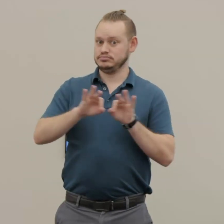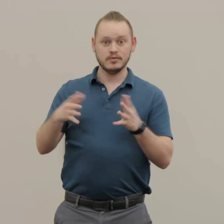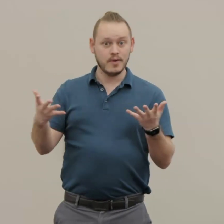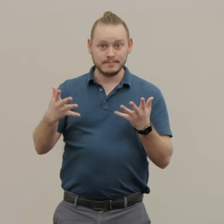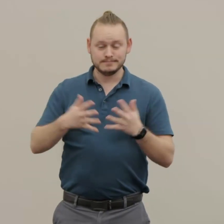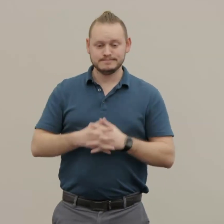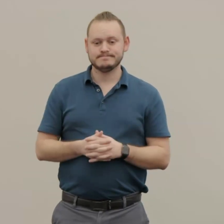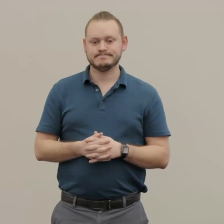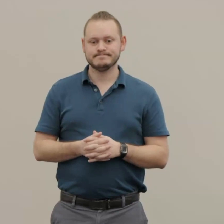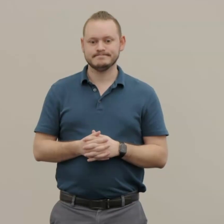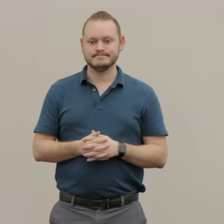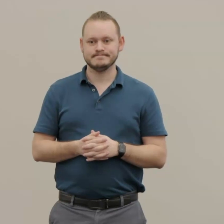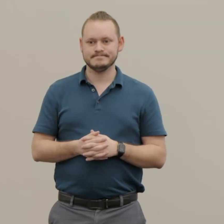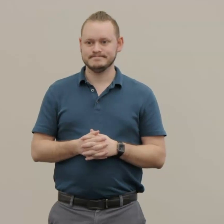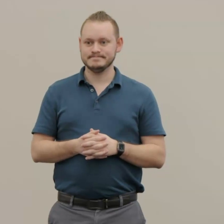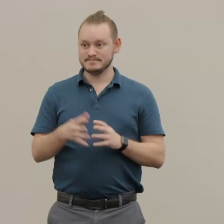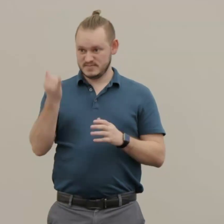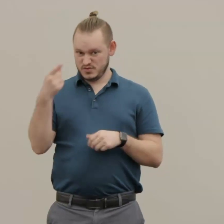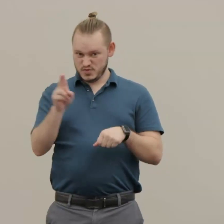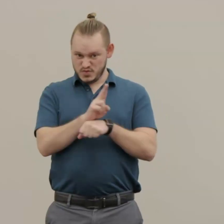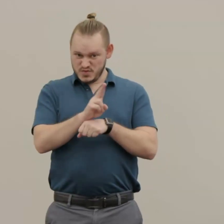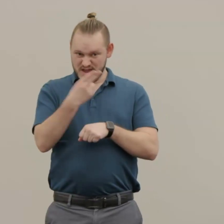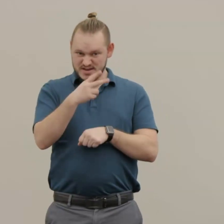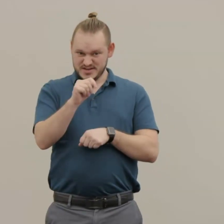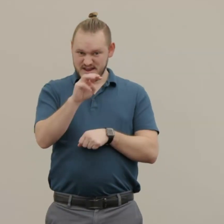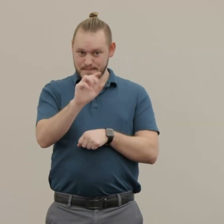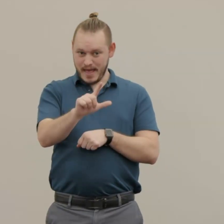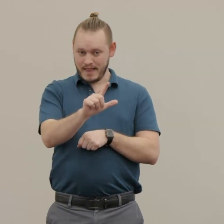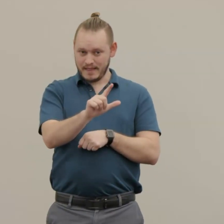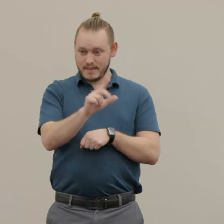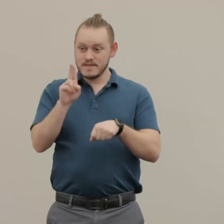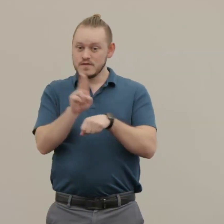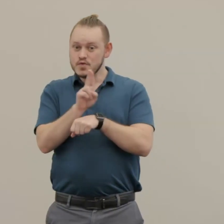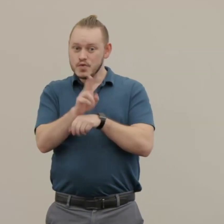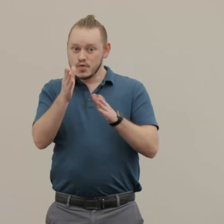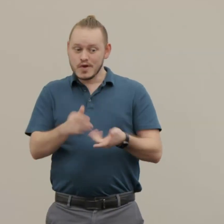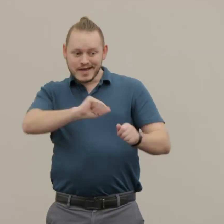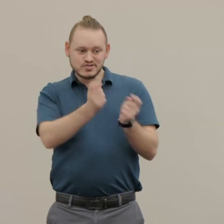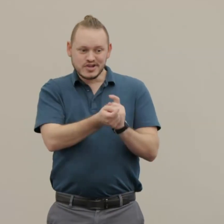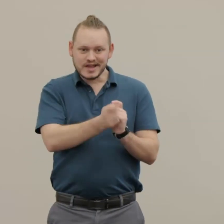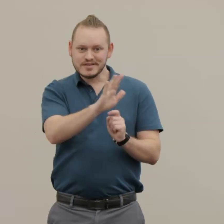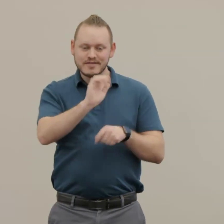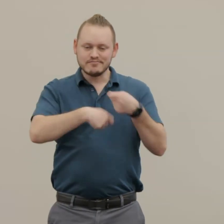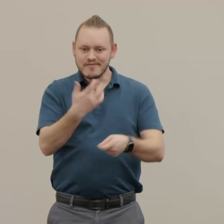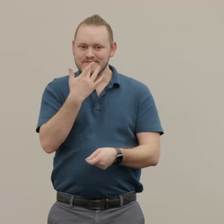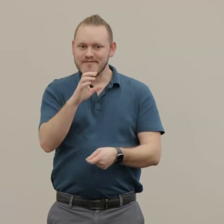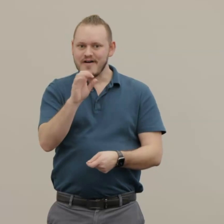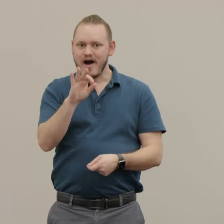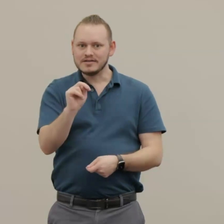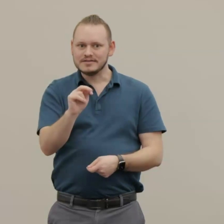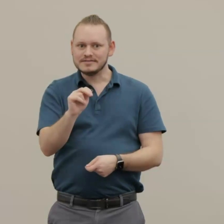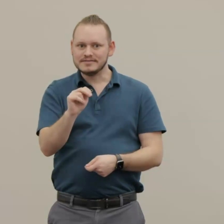if you've used HTML text, the user can change that to the font that they want. That's what's